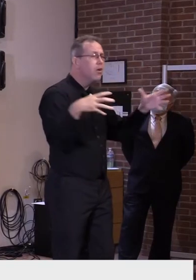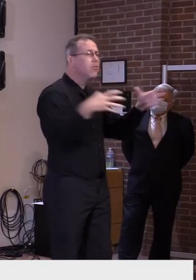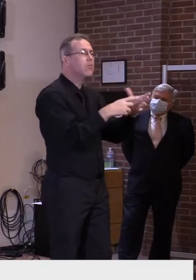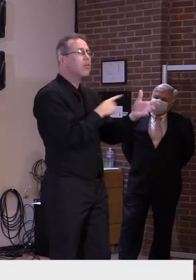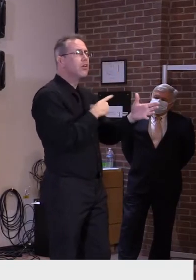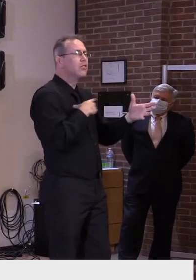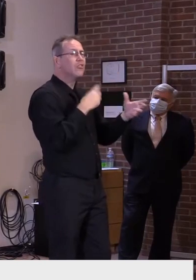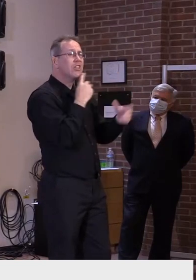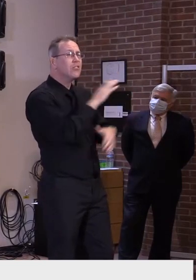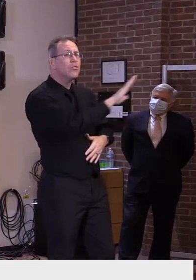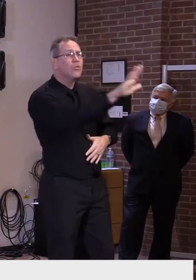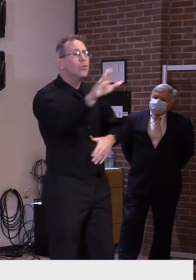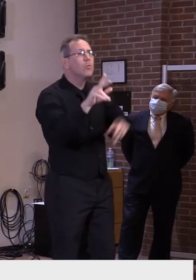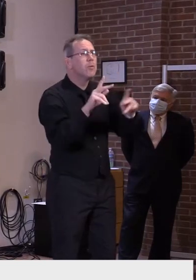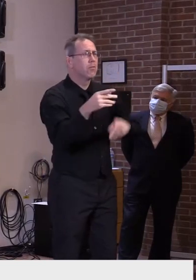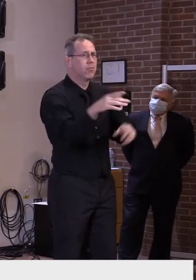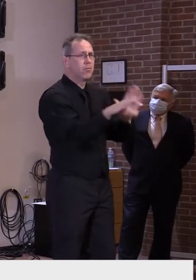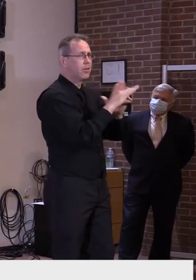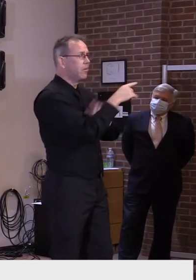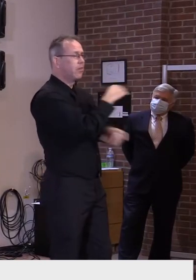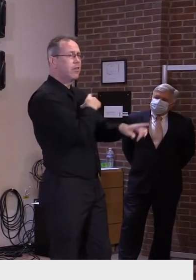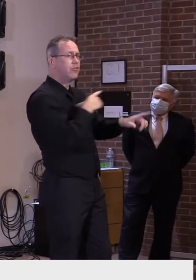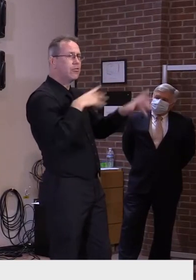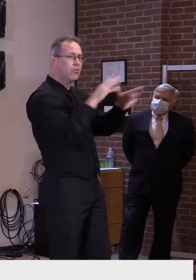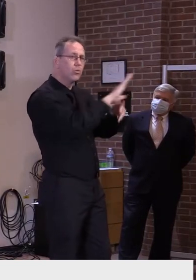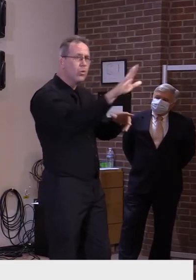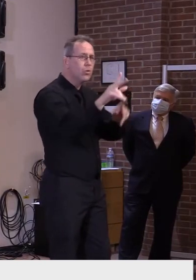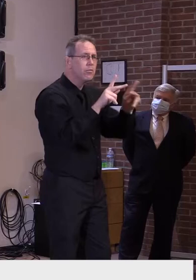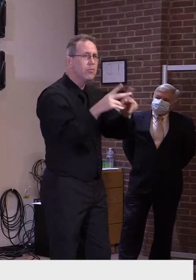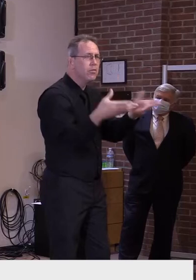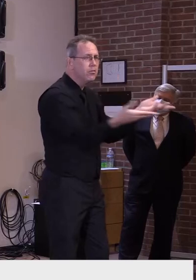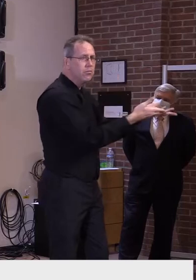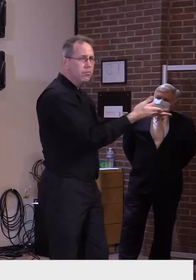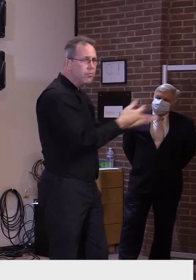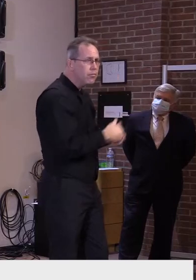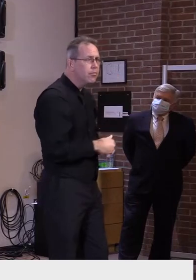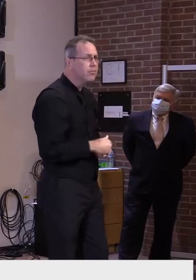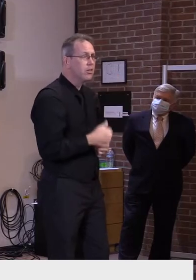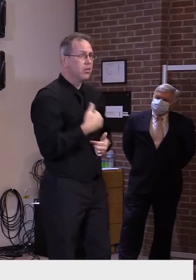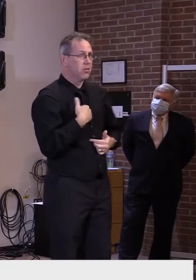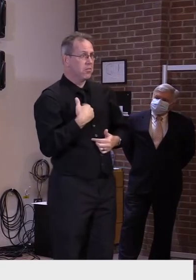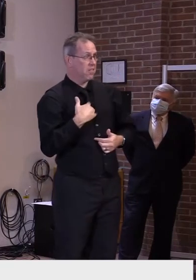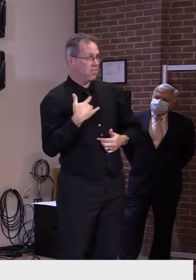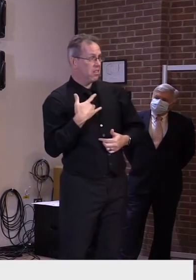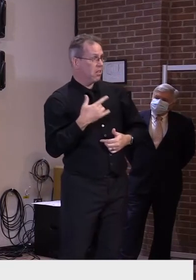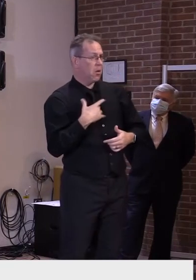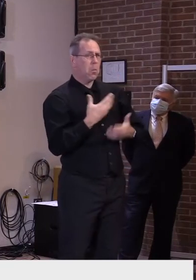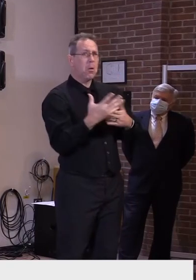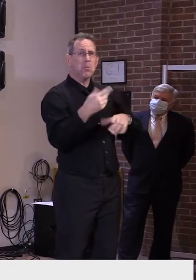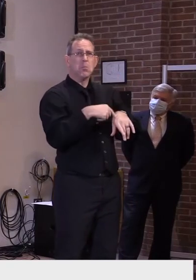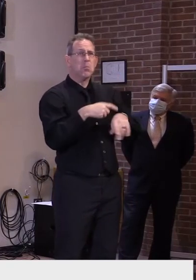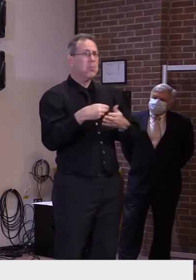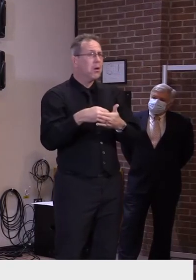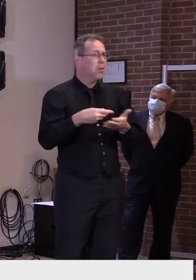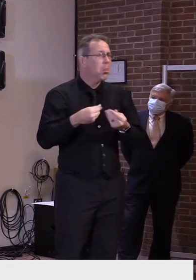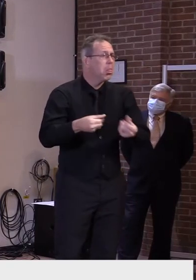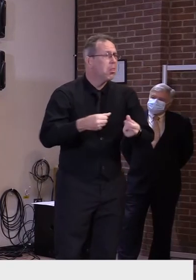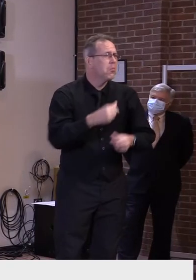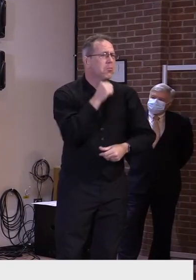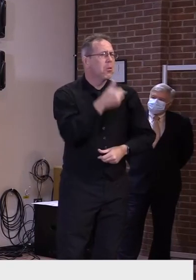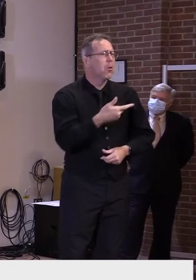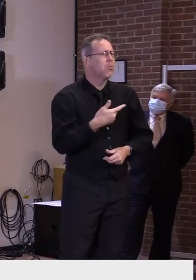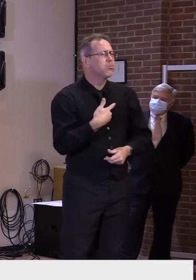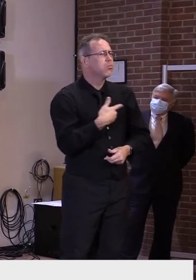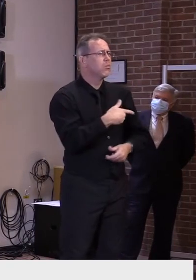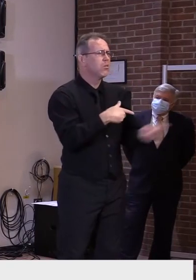money. And if they don't, they don't see the need at this point and they want to try to impose